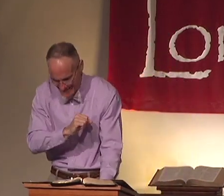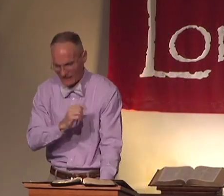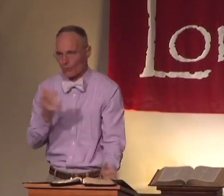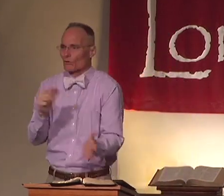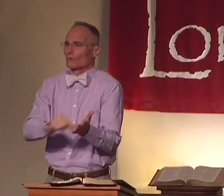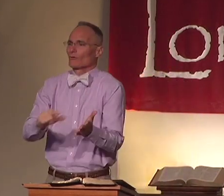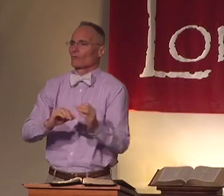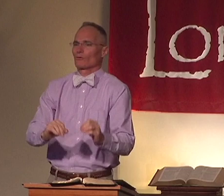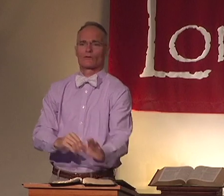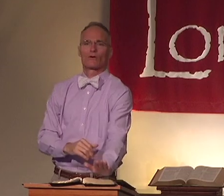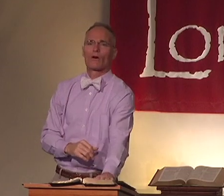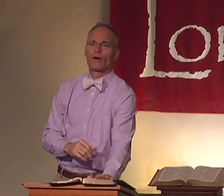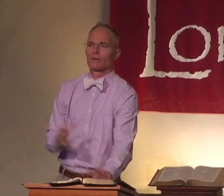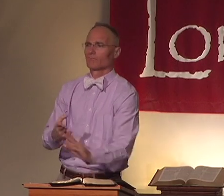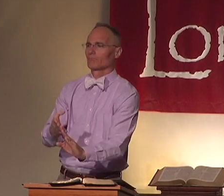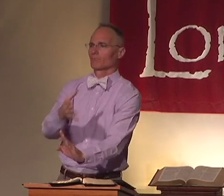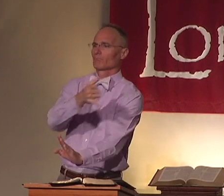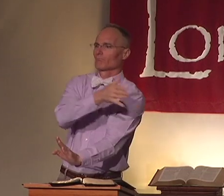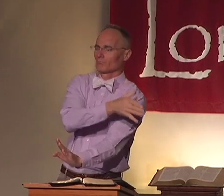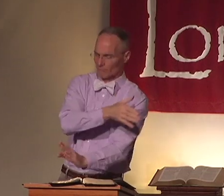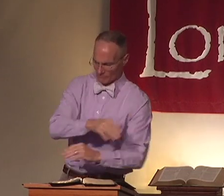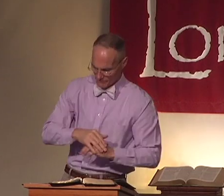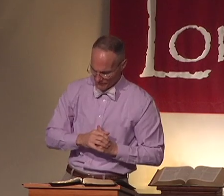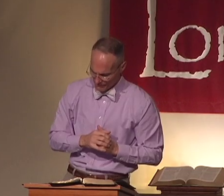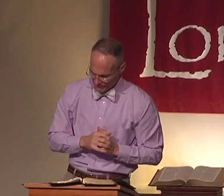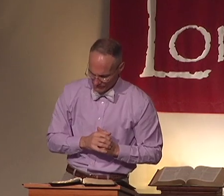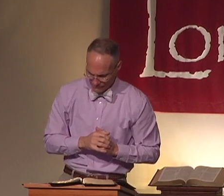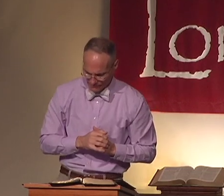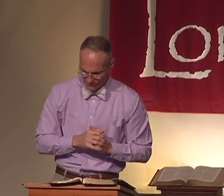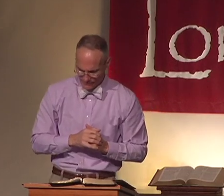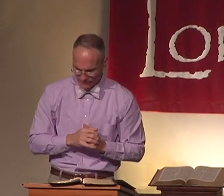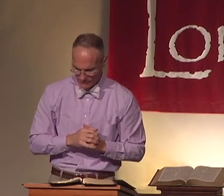But they totally missed what scripture was teaching there.